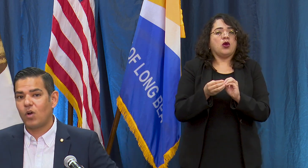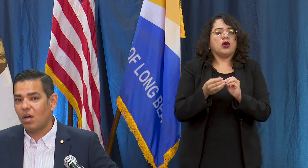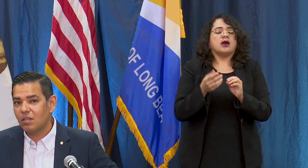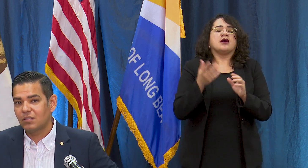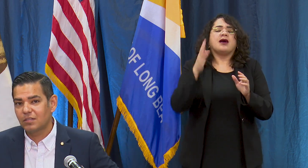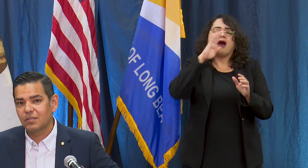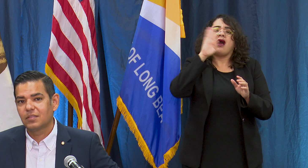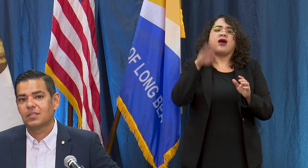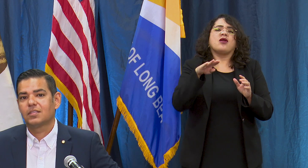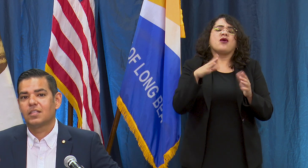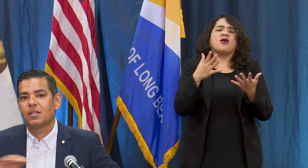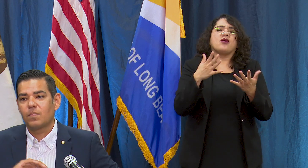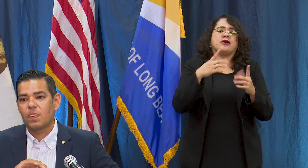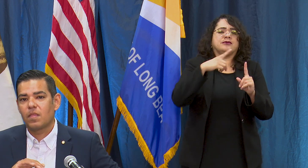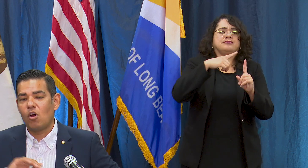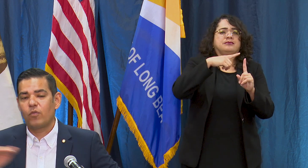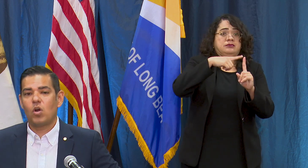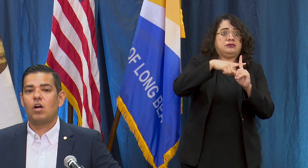But overall,